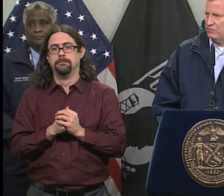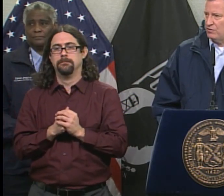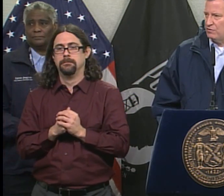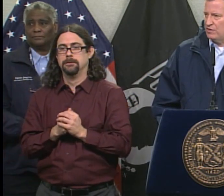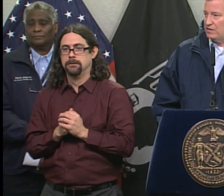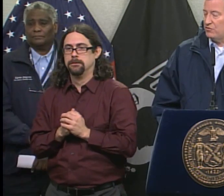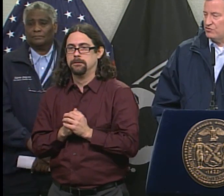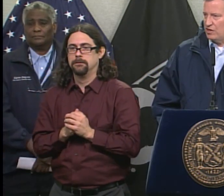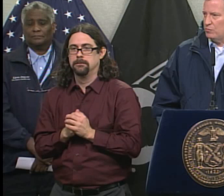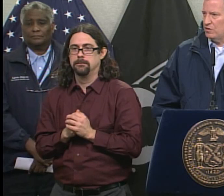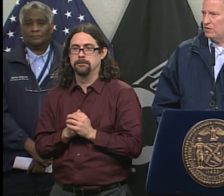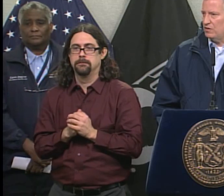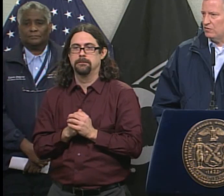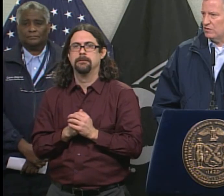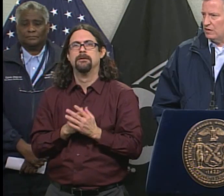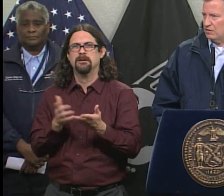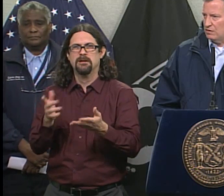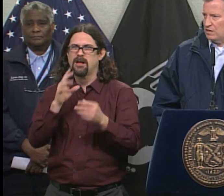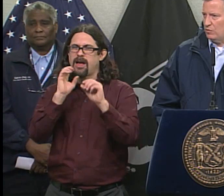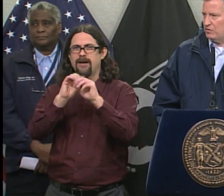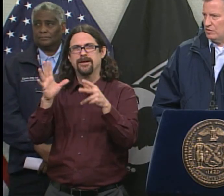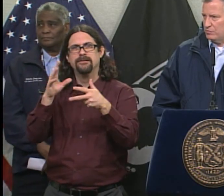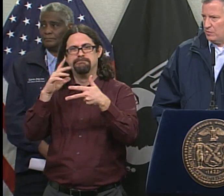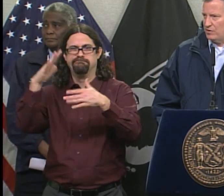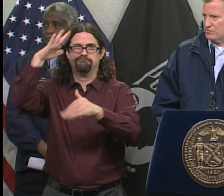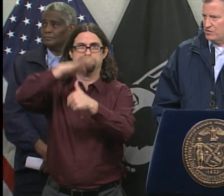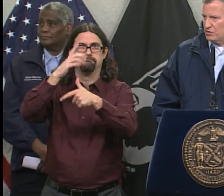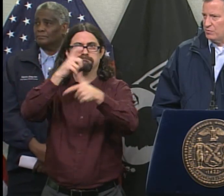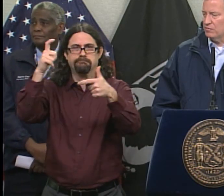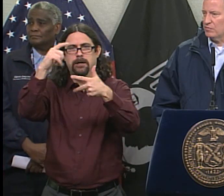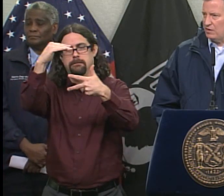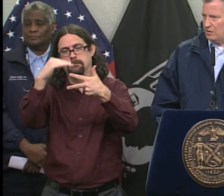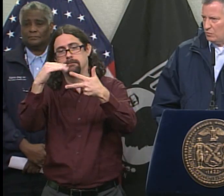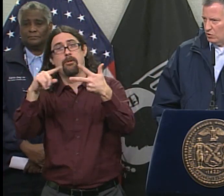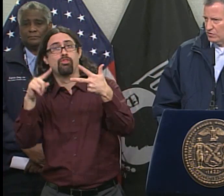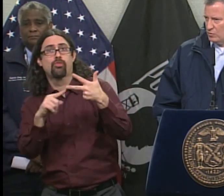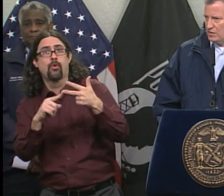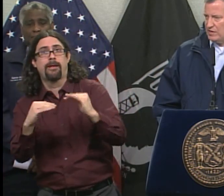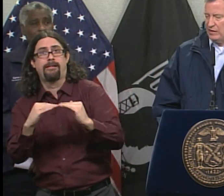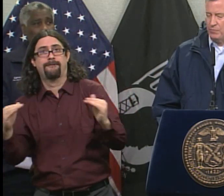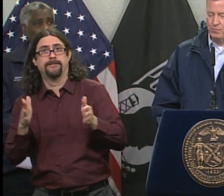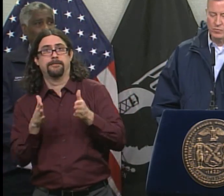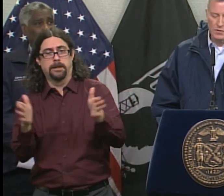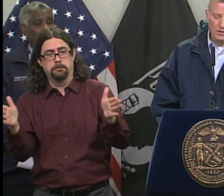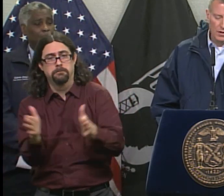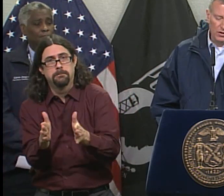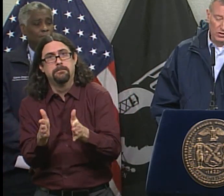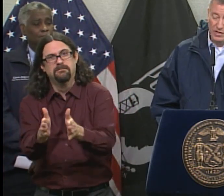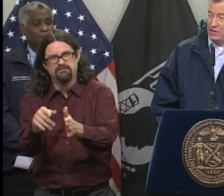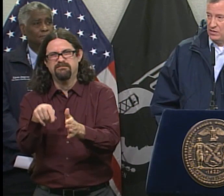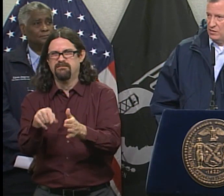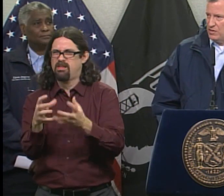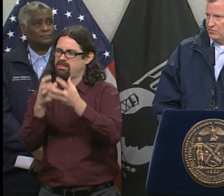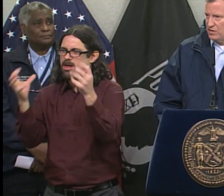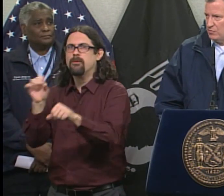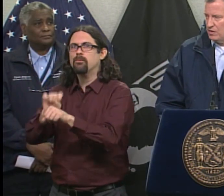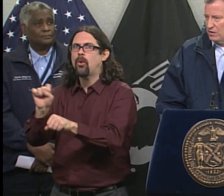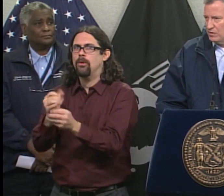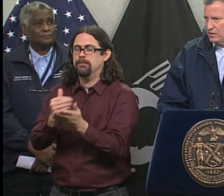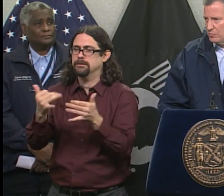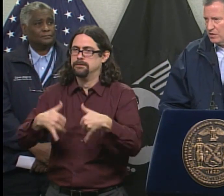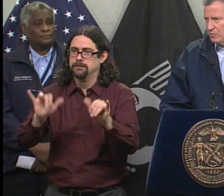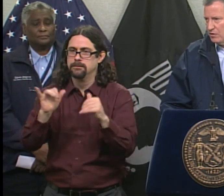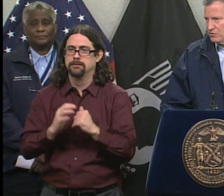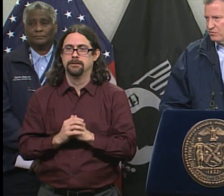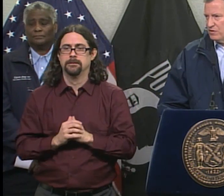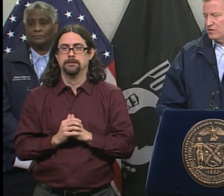sanitation job one is getting our highways and our primary streets open, and then they work their way down. They could not have done a better job on